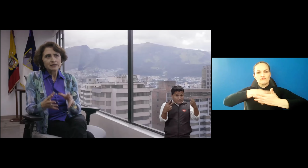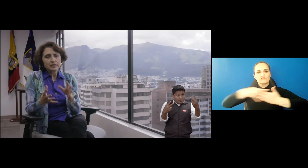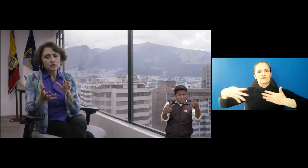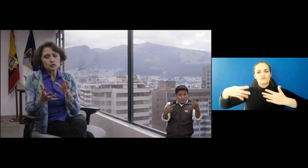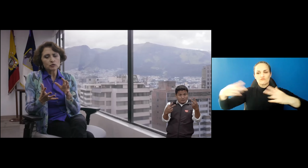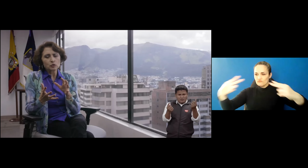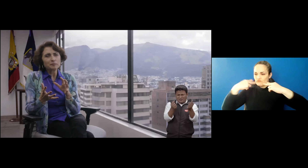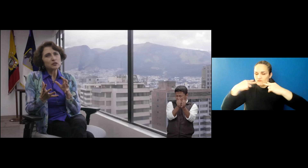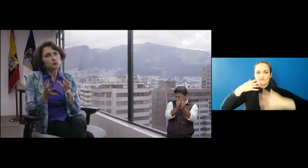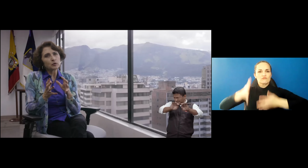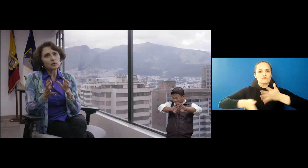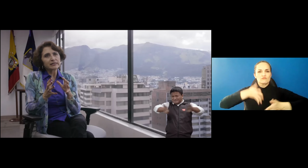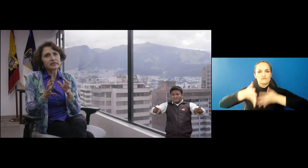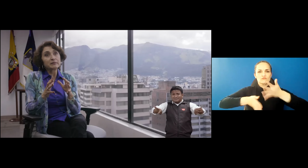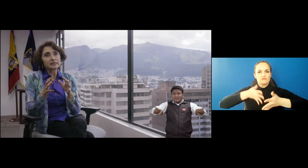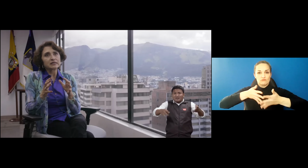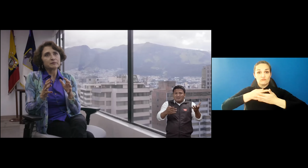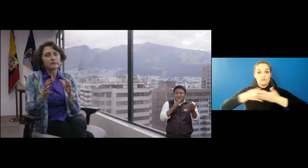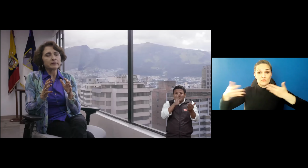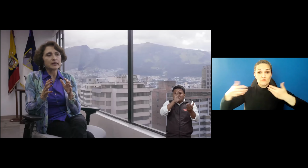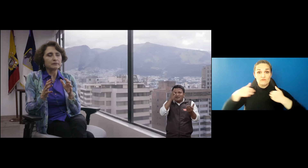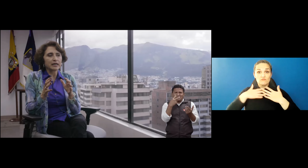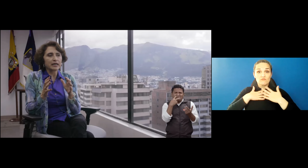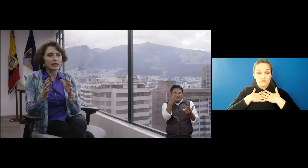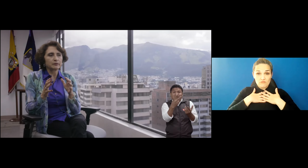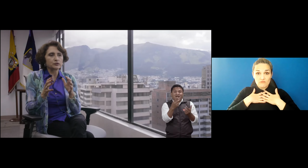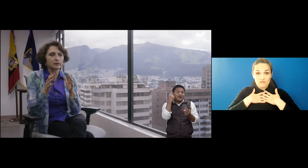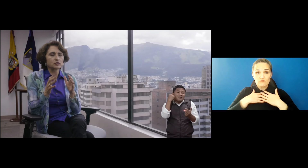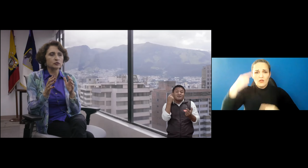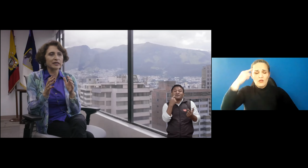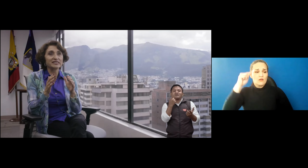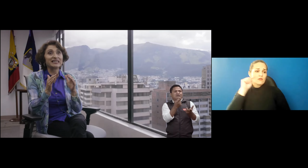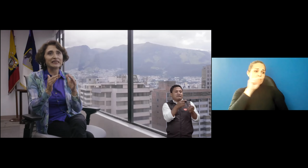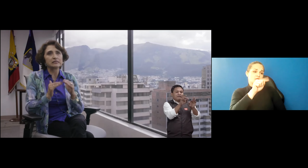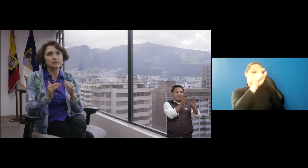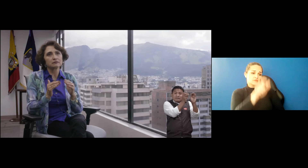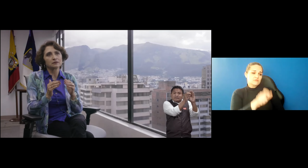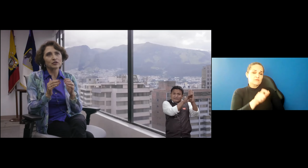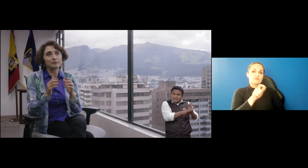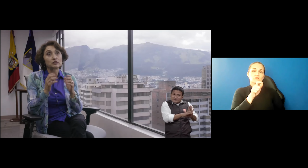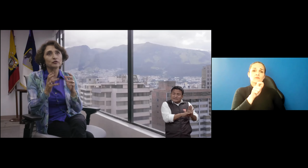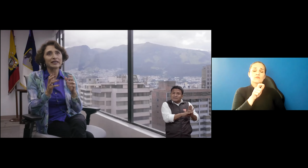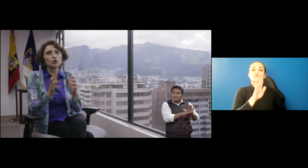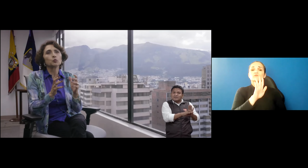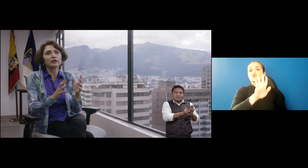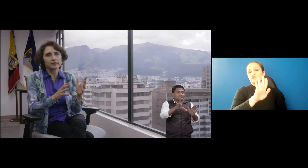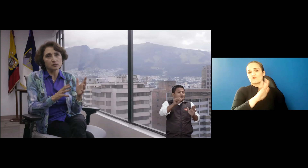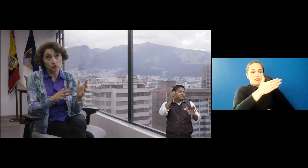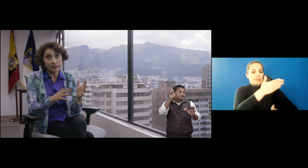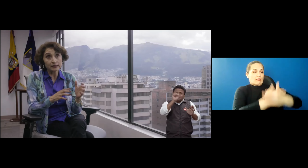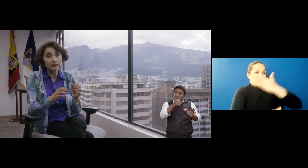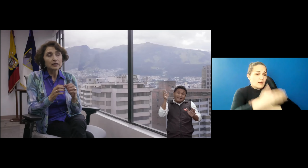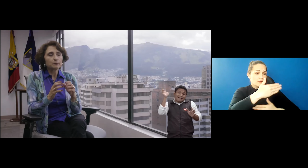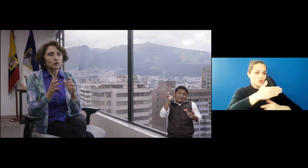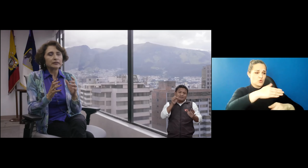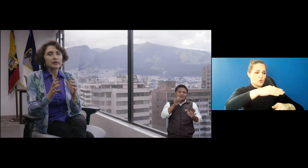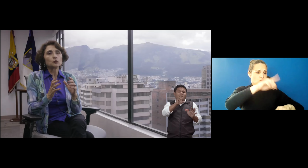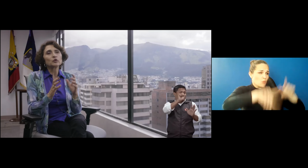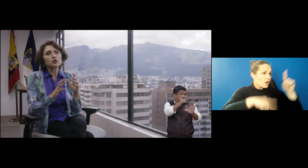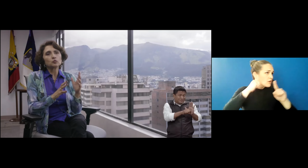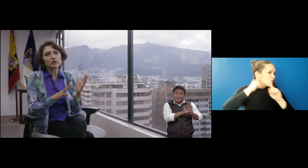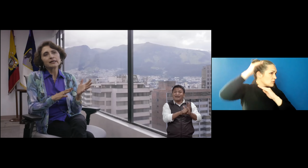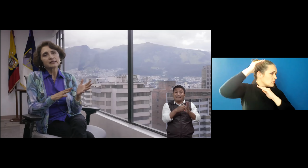that allows us to see these people as people who are recognized, or people that are recognized. And